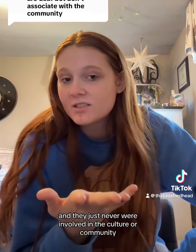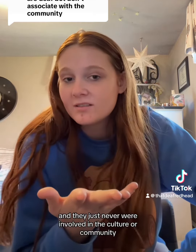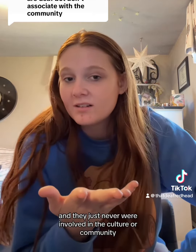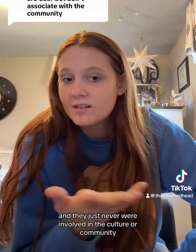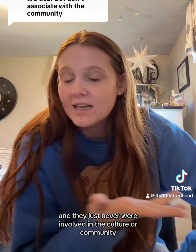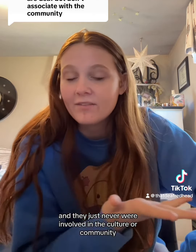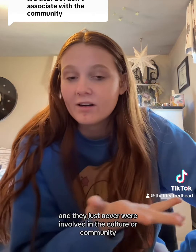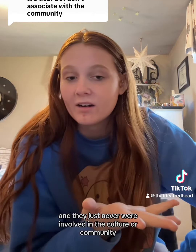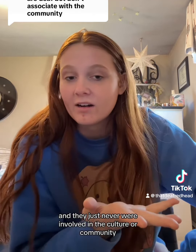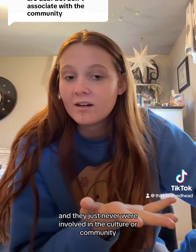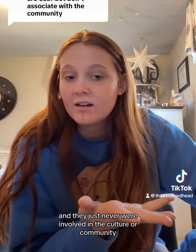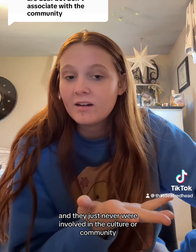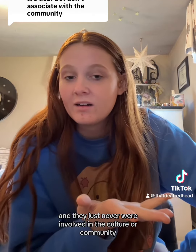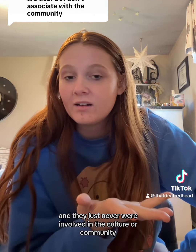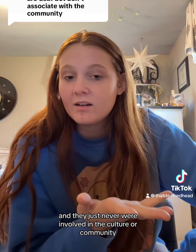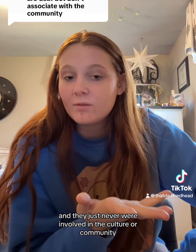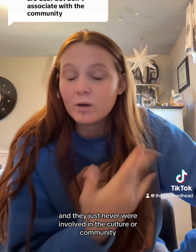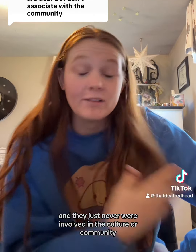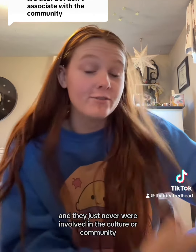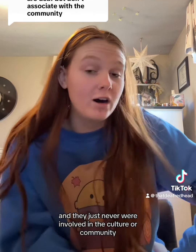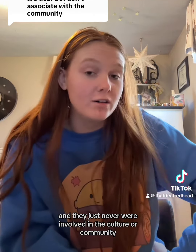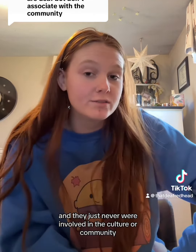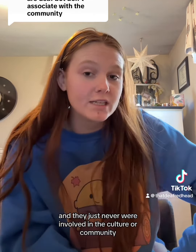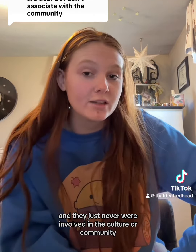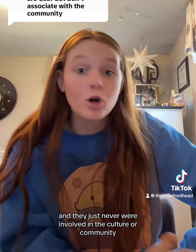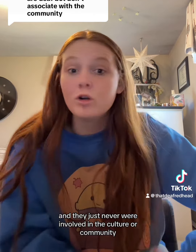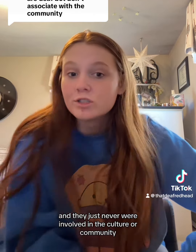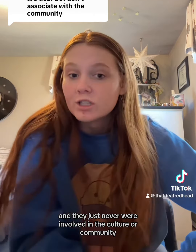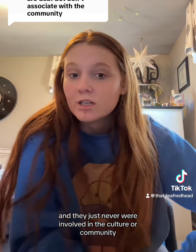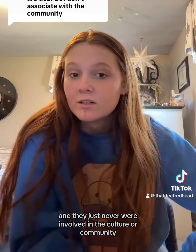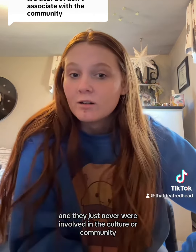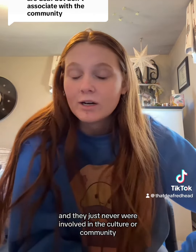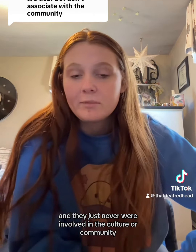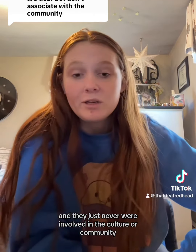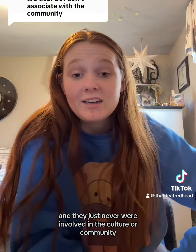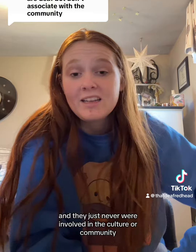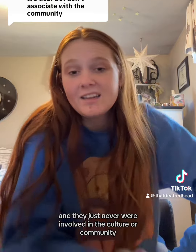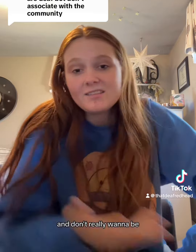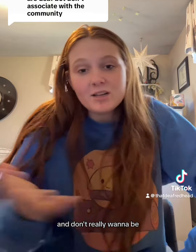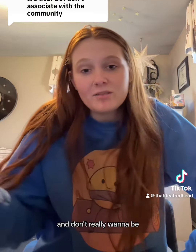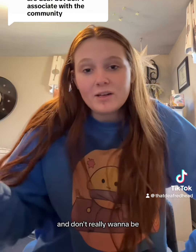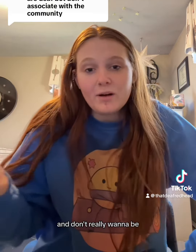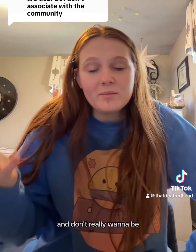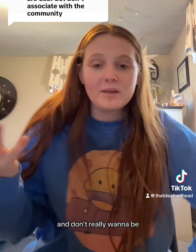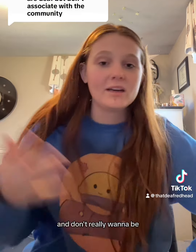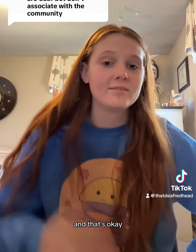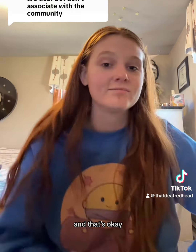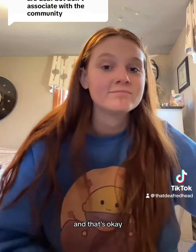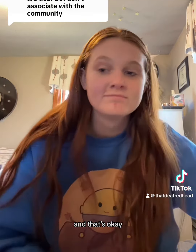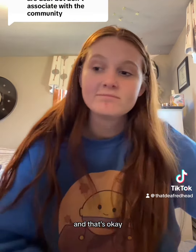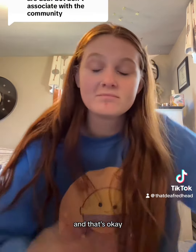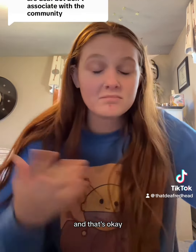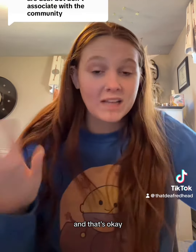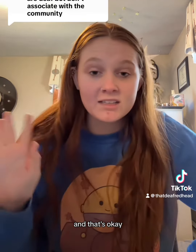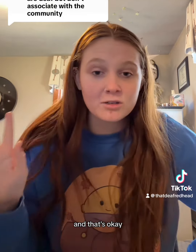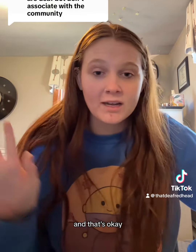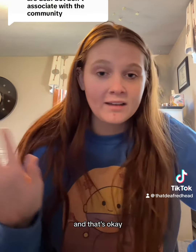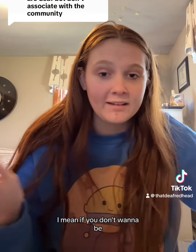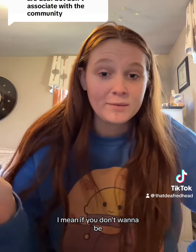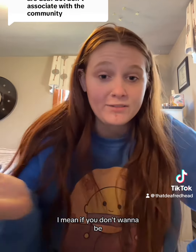never were involved in the culture or community and don't really want to be. And that's okay. I mean, if